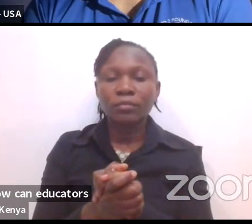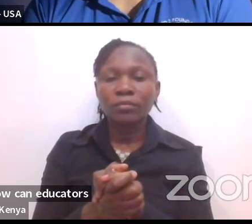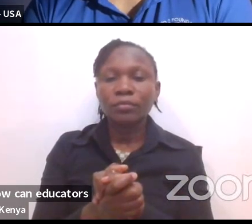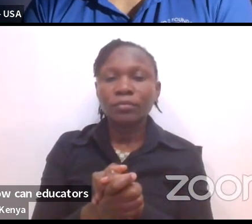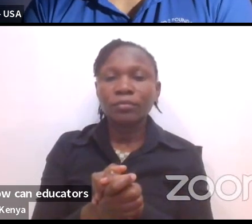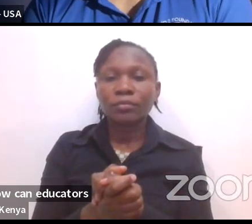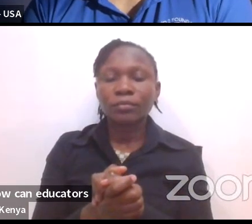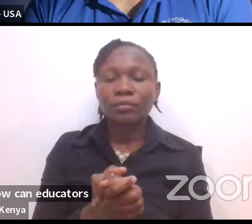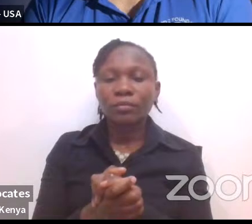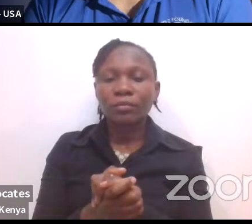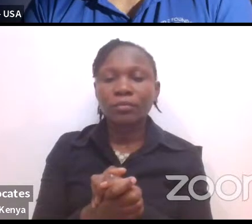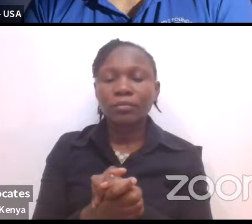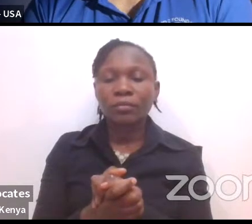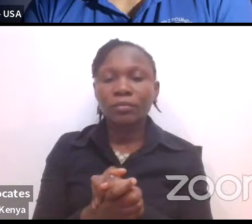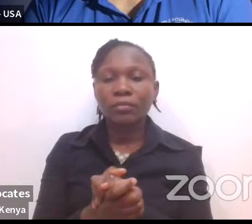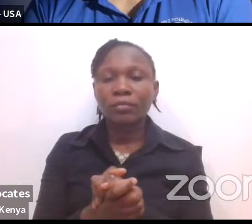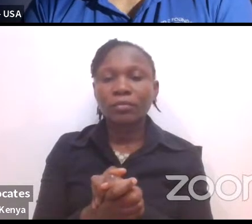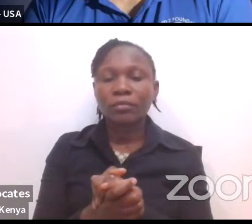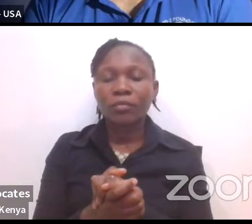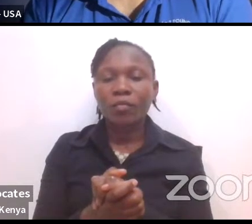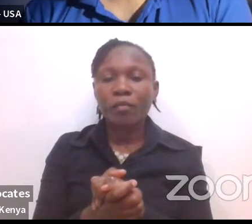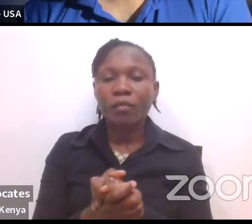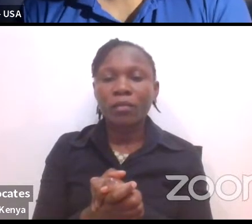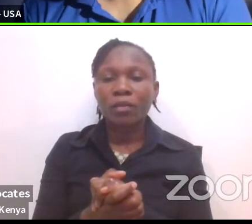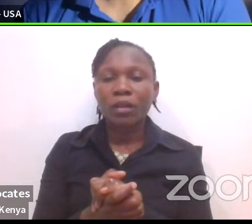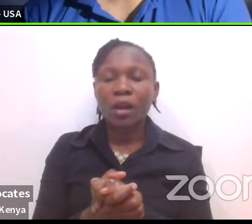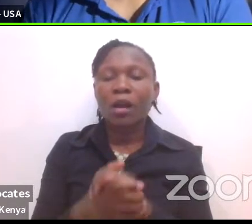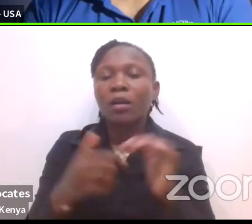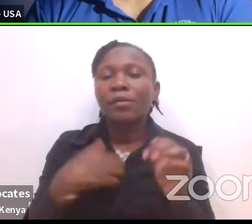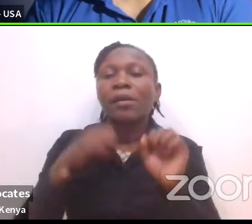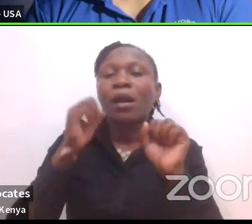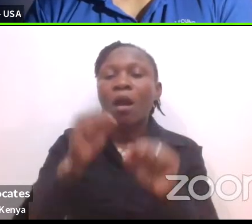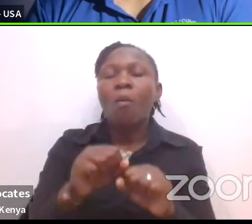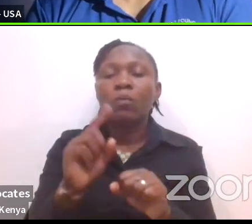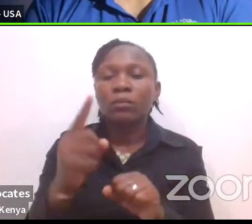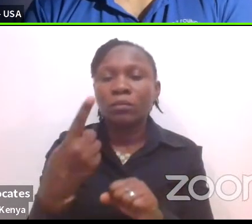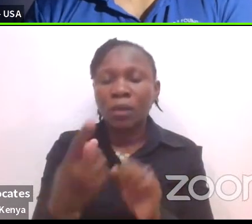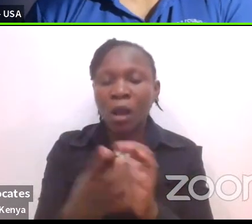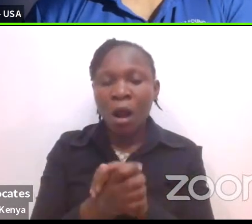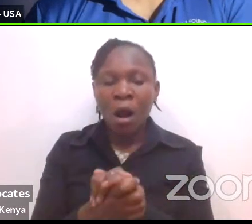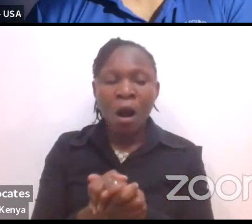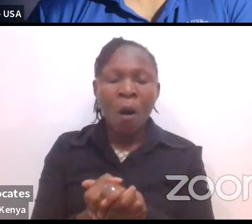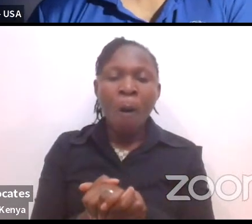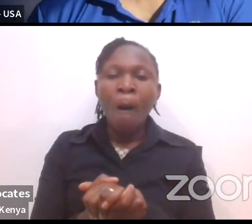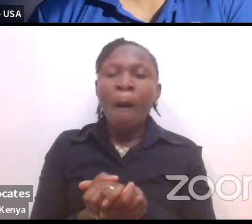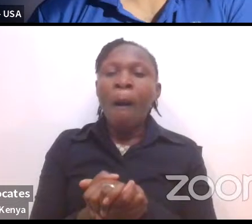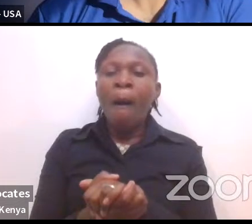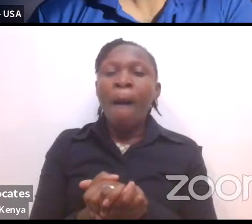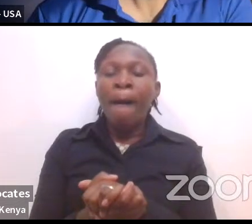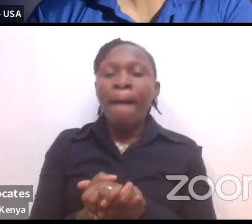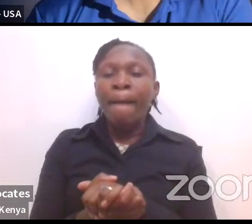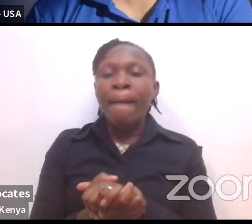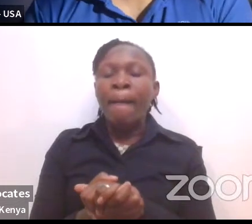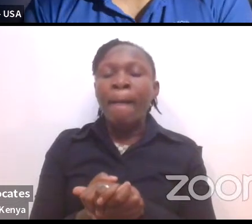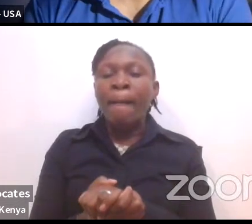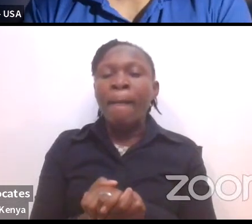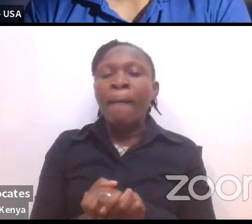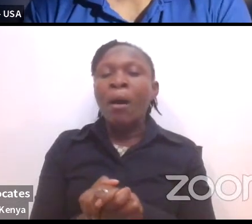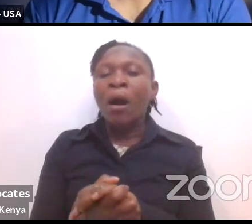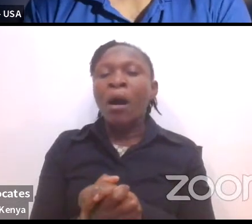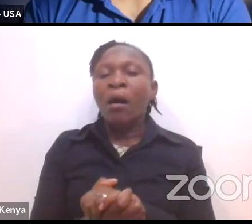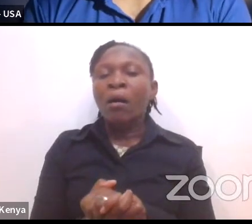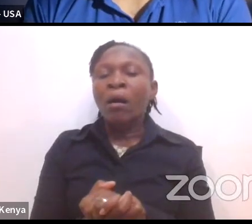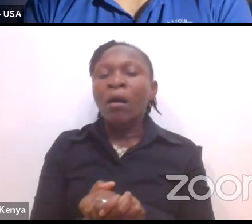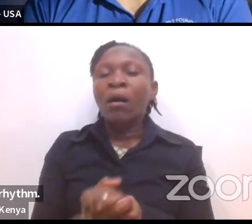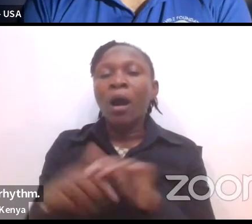All right. So I can, start, and Yeah. if you don't mind, and yeah. A good rhythm. Yeah,